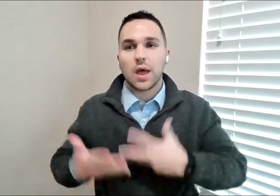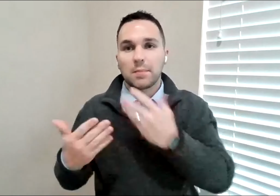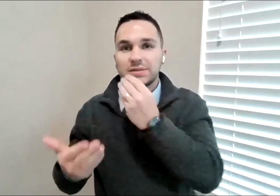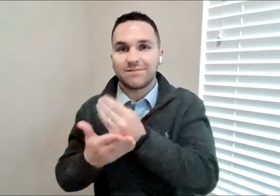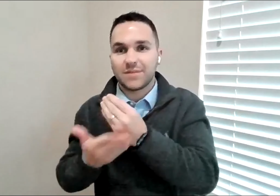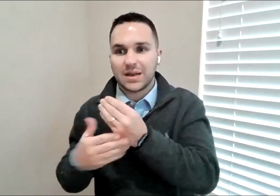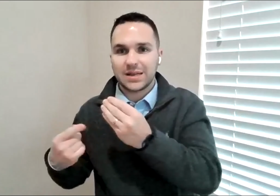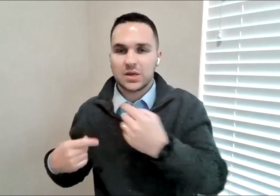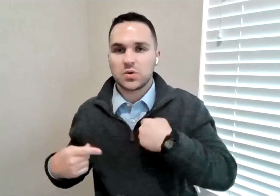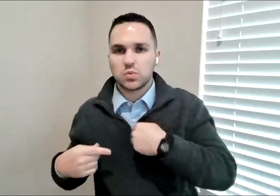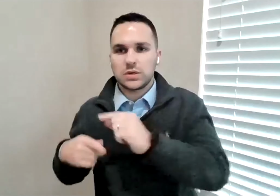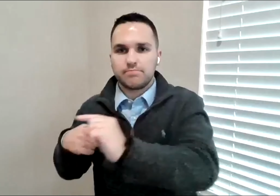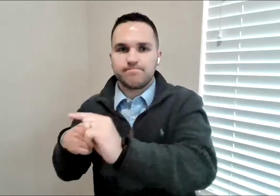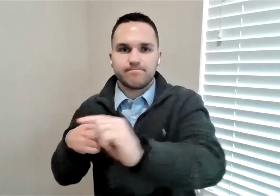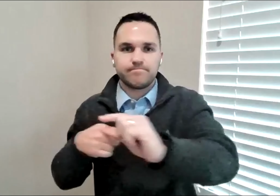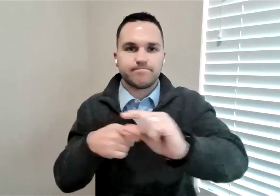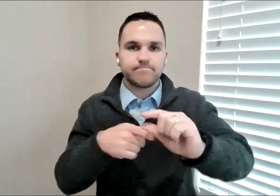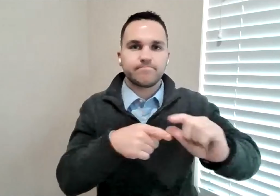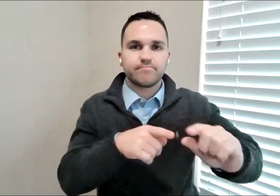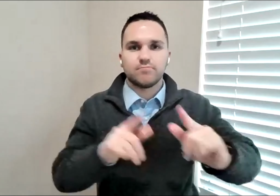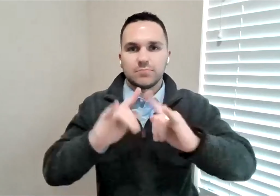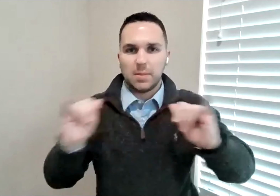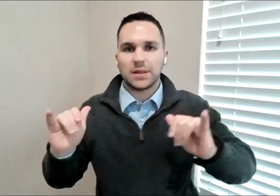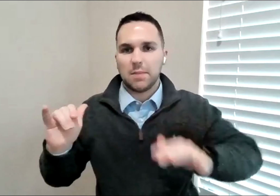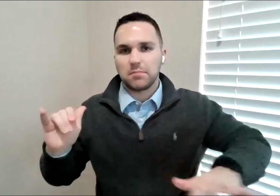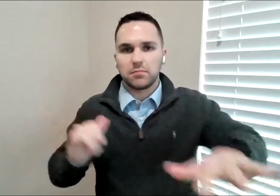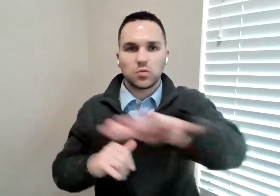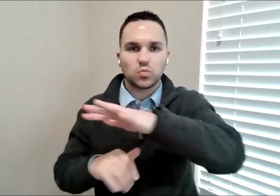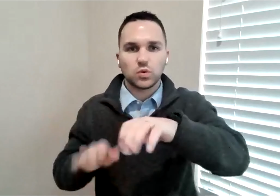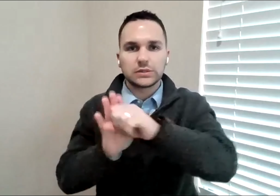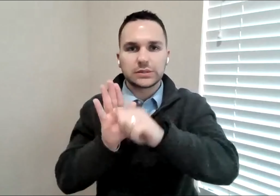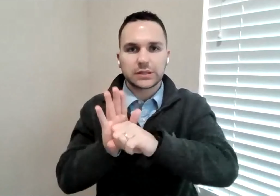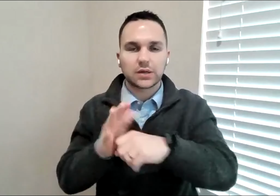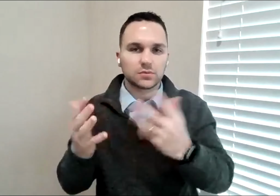issuing all at once here across the state. And so with